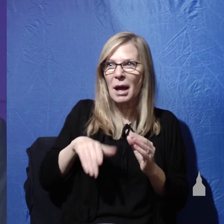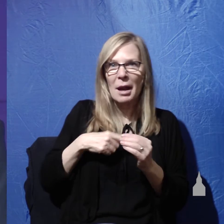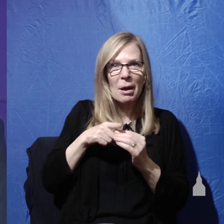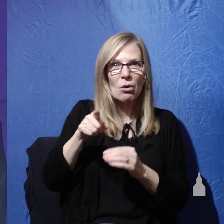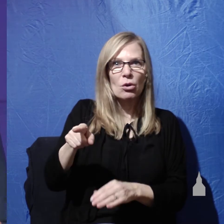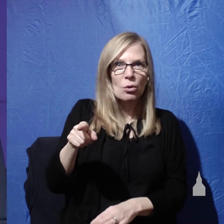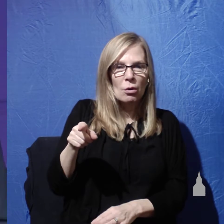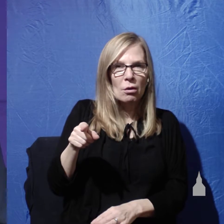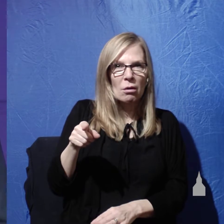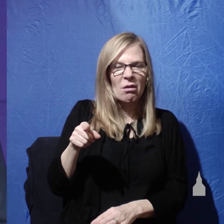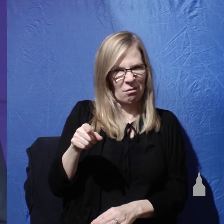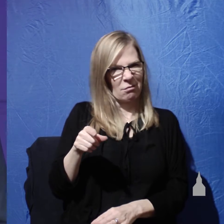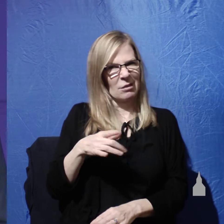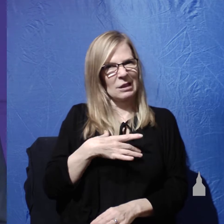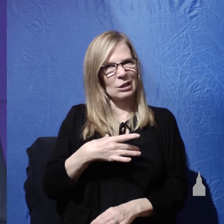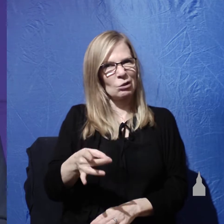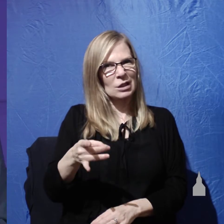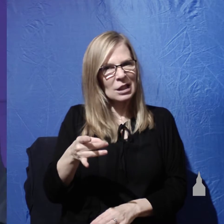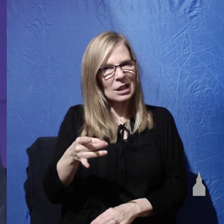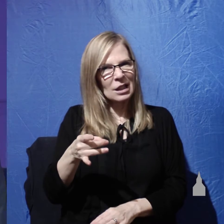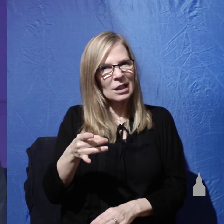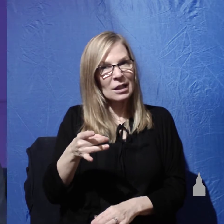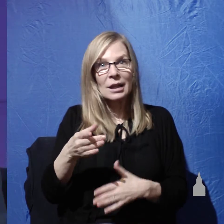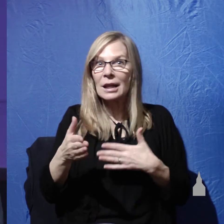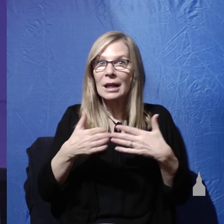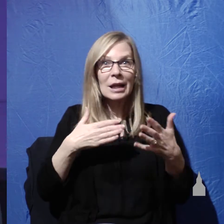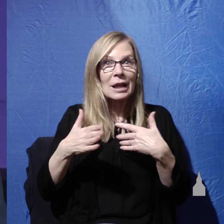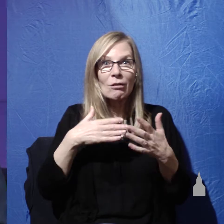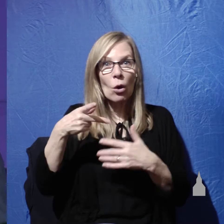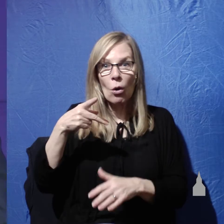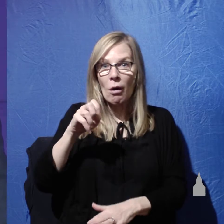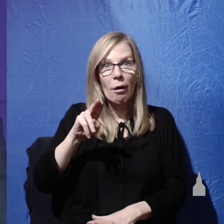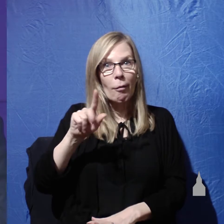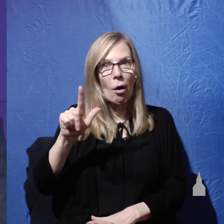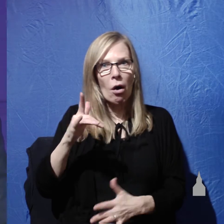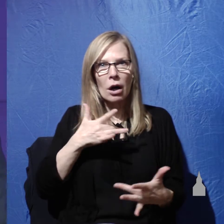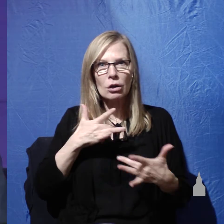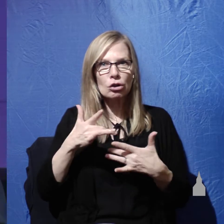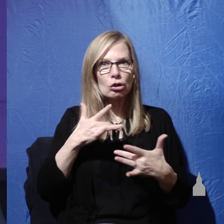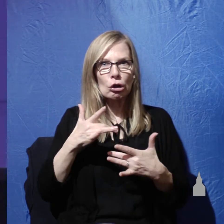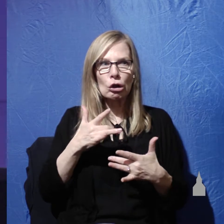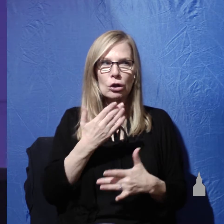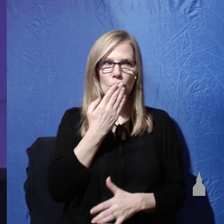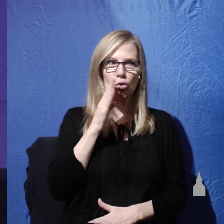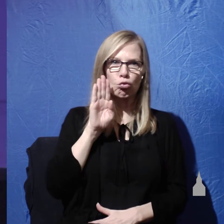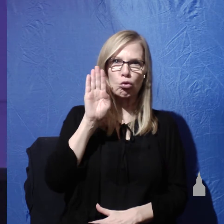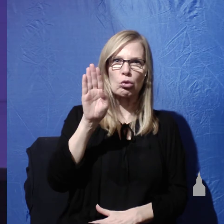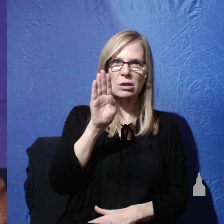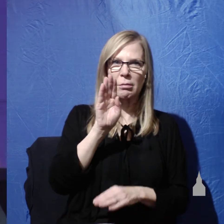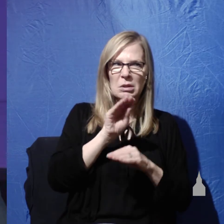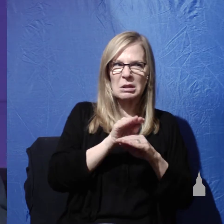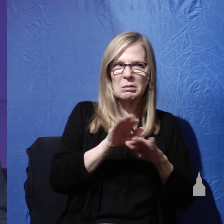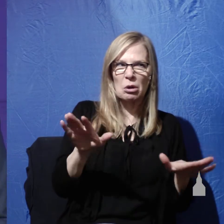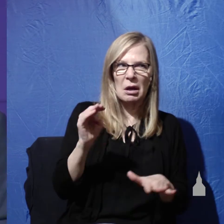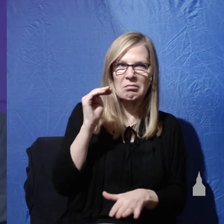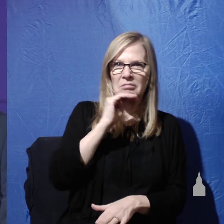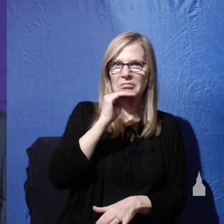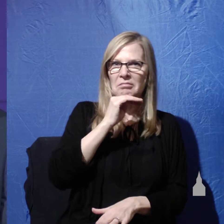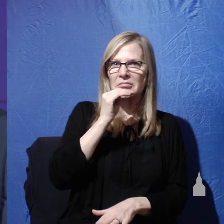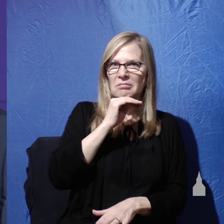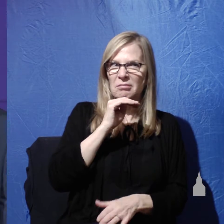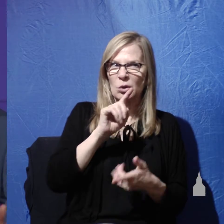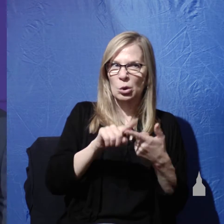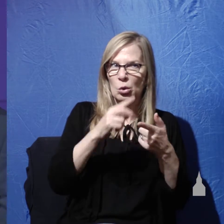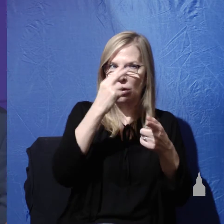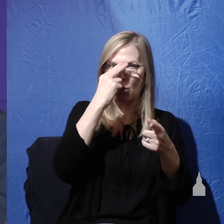In spite of Paul's concern that the leaders from Jerusalem have sent a bad report about him to these Roman